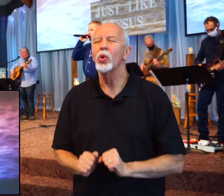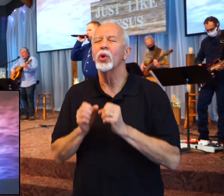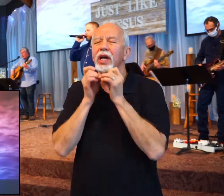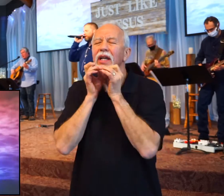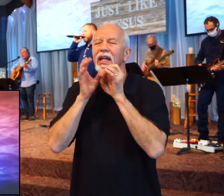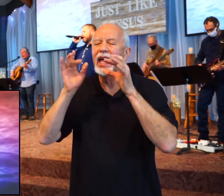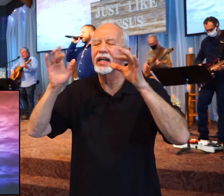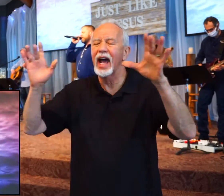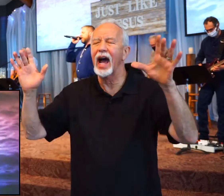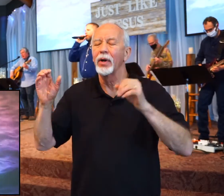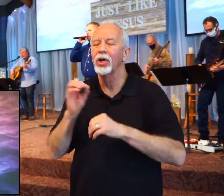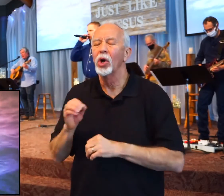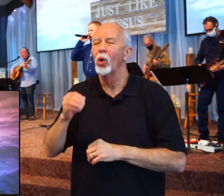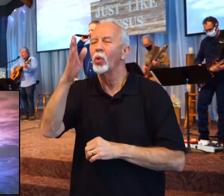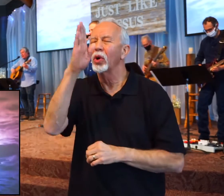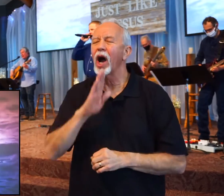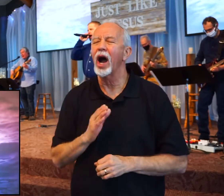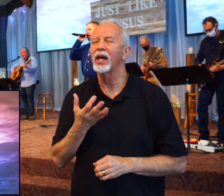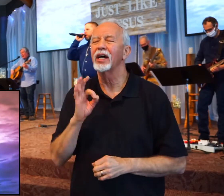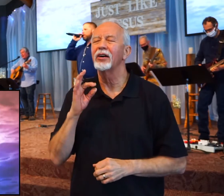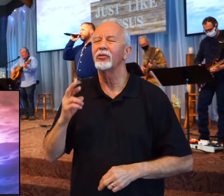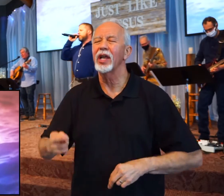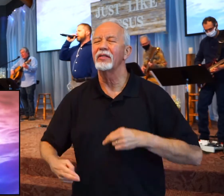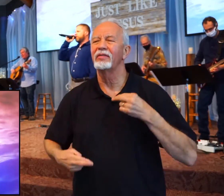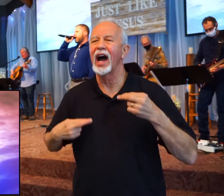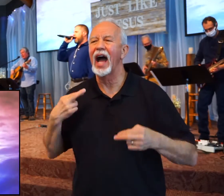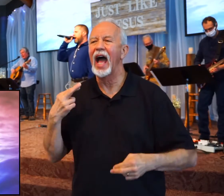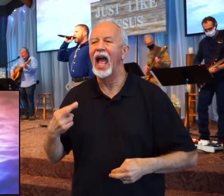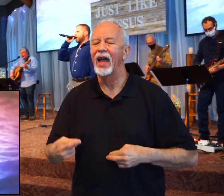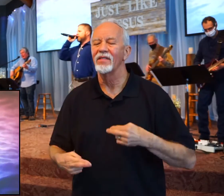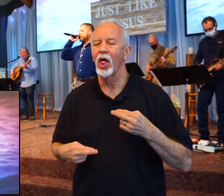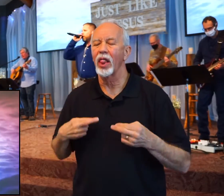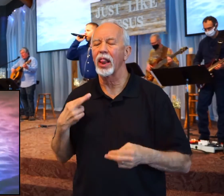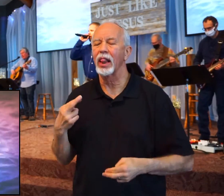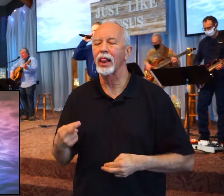up. You can light it up. Oh God of